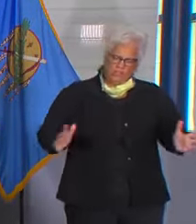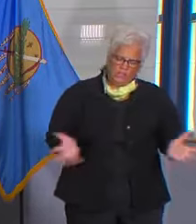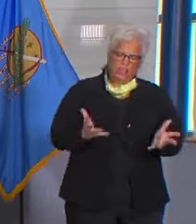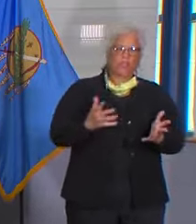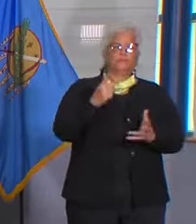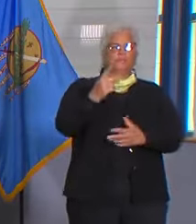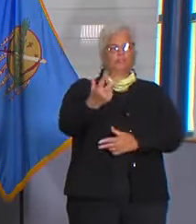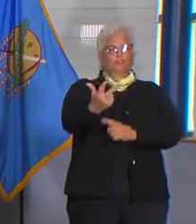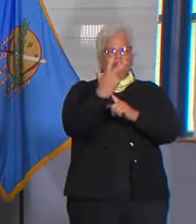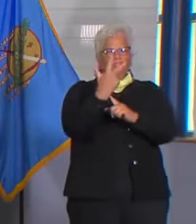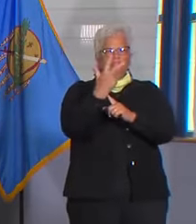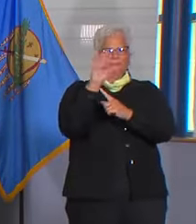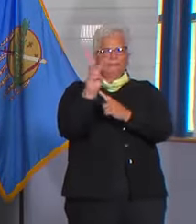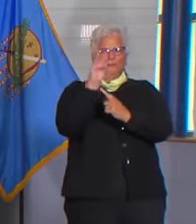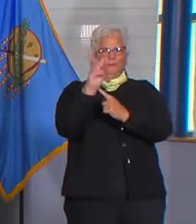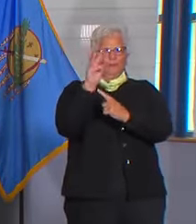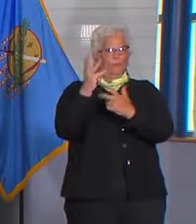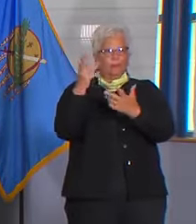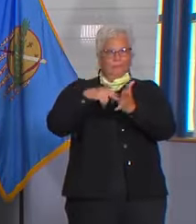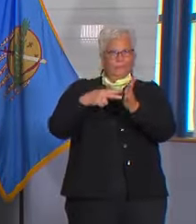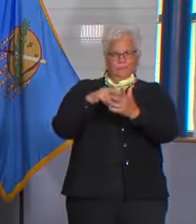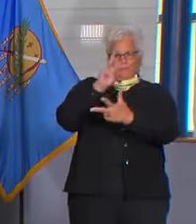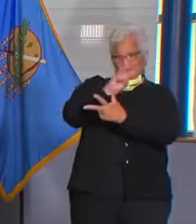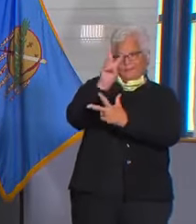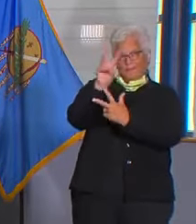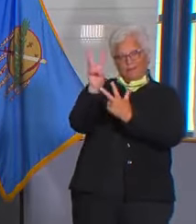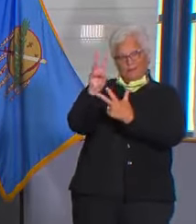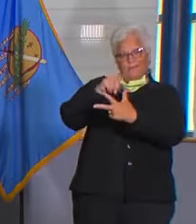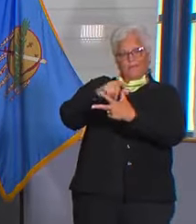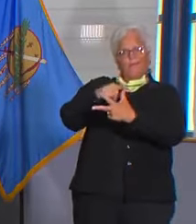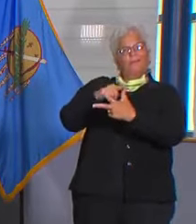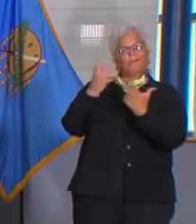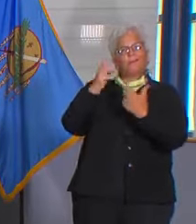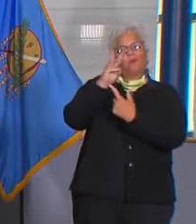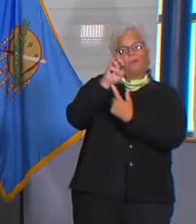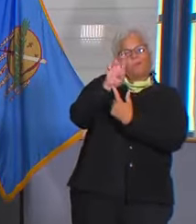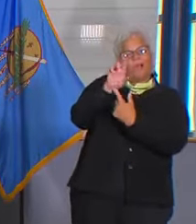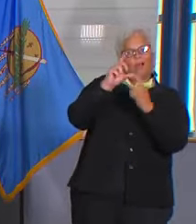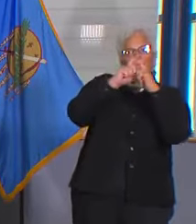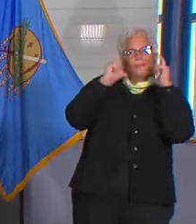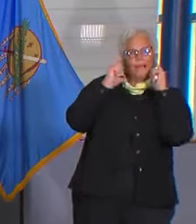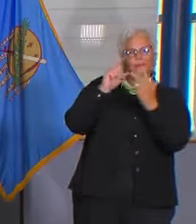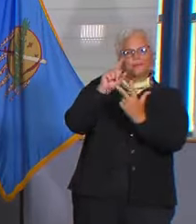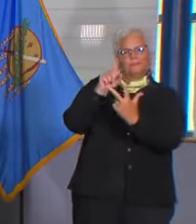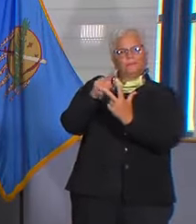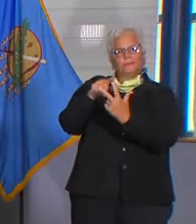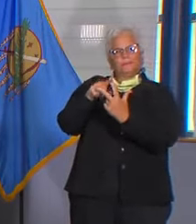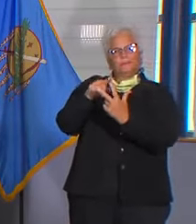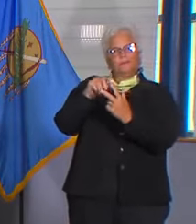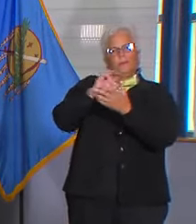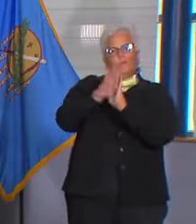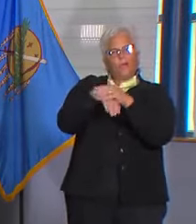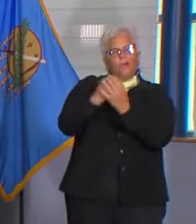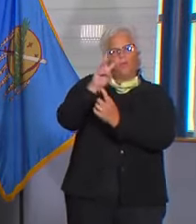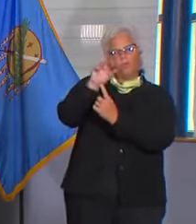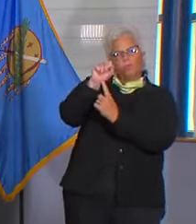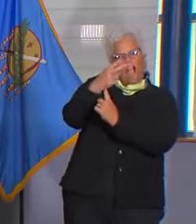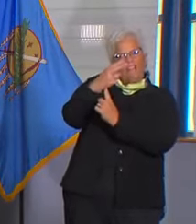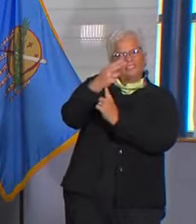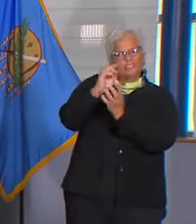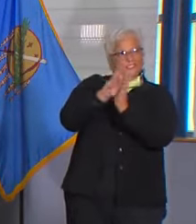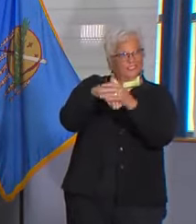at all times when they're out in the public. Just yesterday, me and my team visited with the members of the Maricopa County Public Health Department in